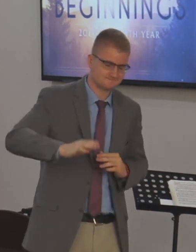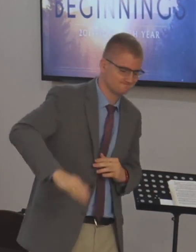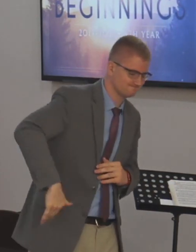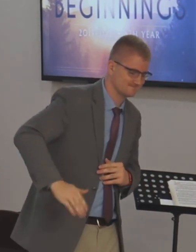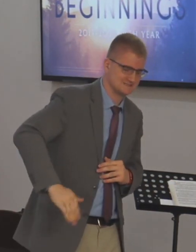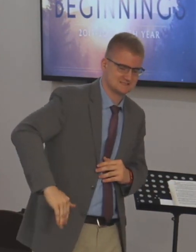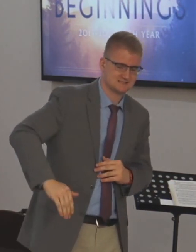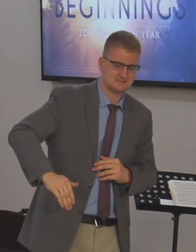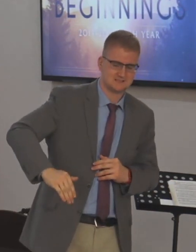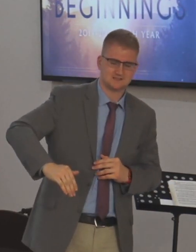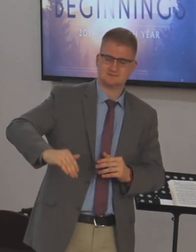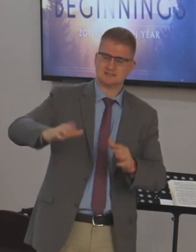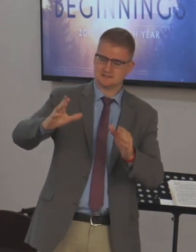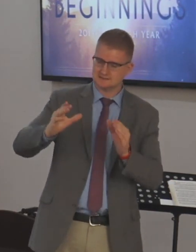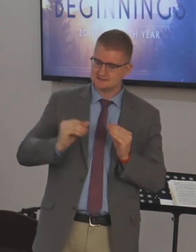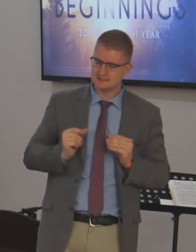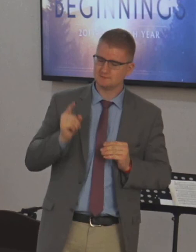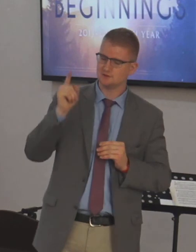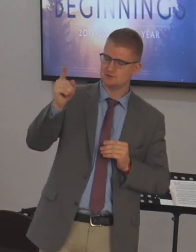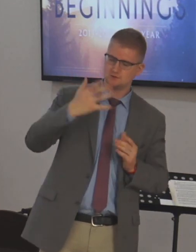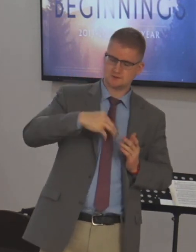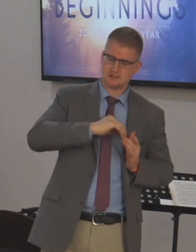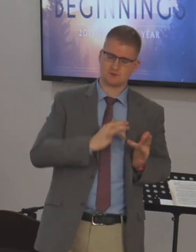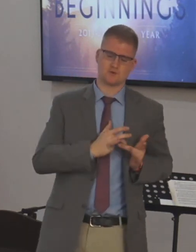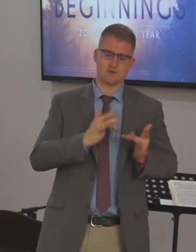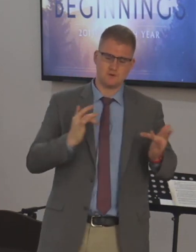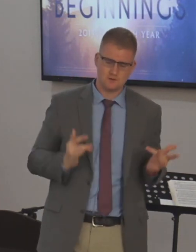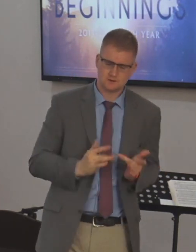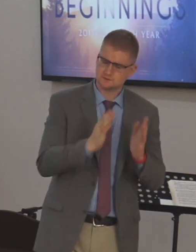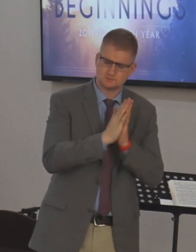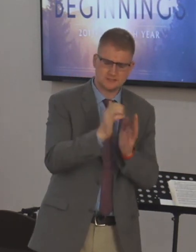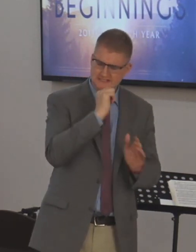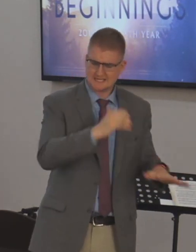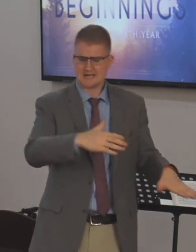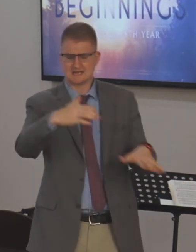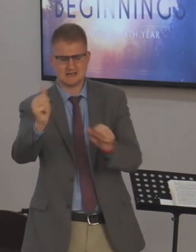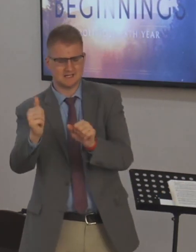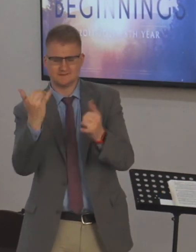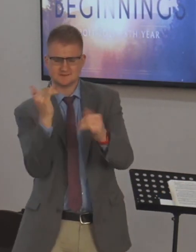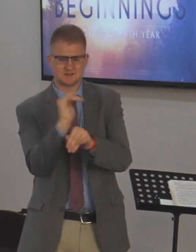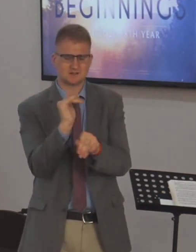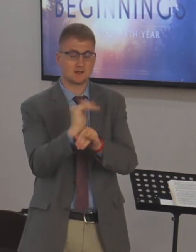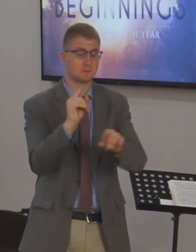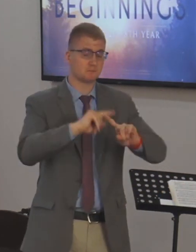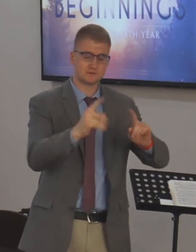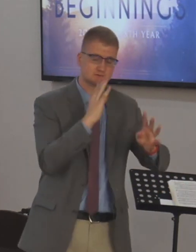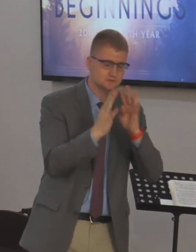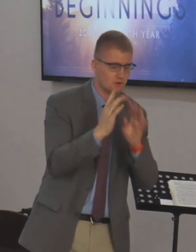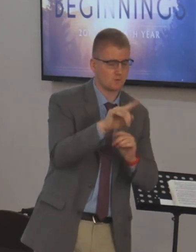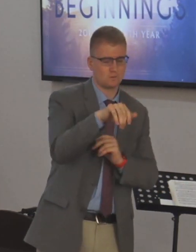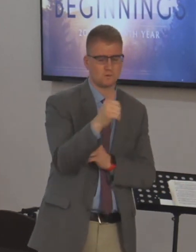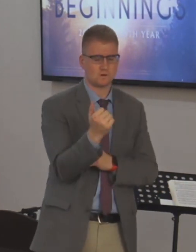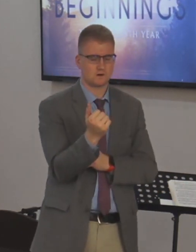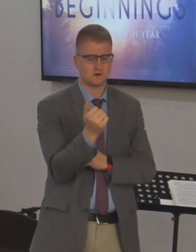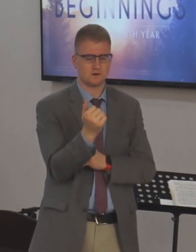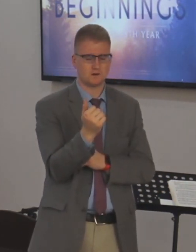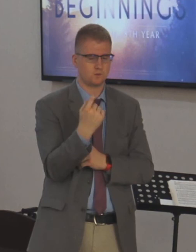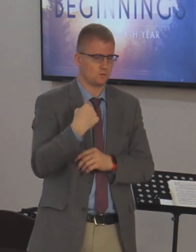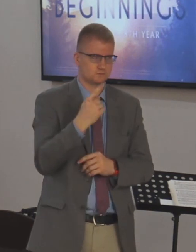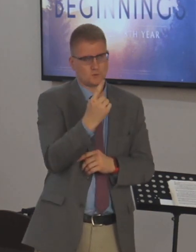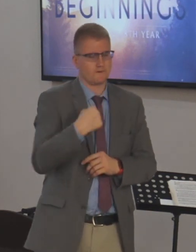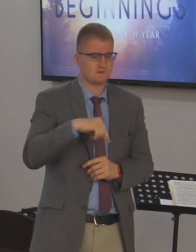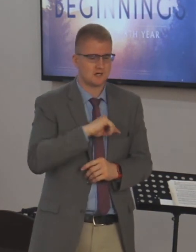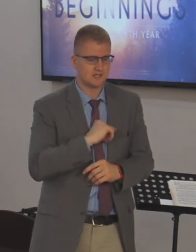that decision to accept the Lord. I pray they wouldn't leave here tonight. If they would talk to one of us and ask